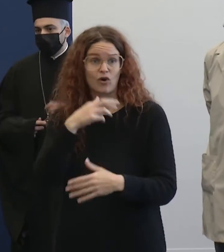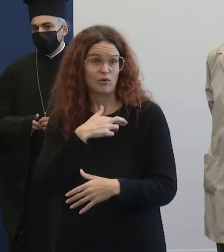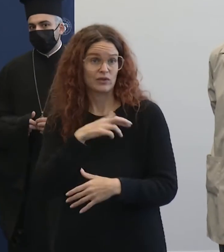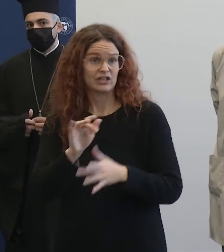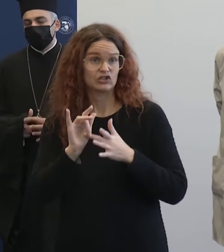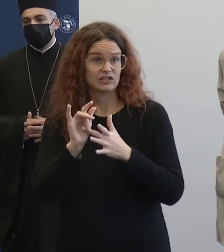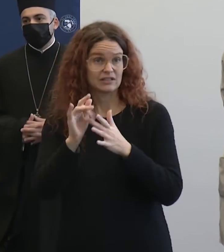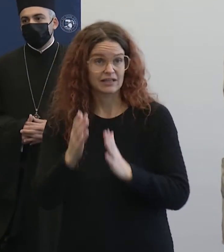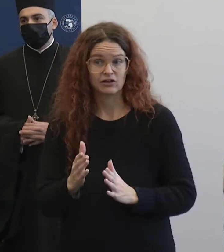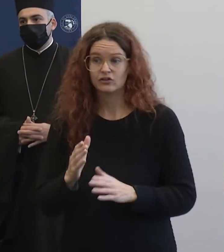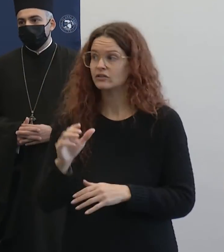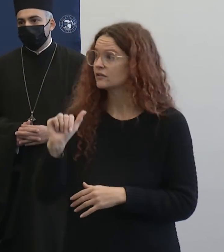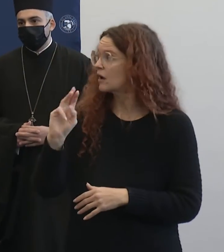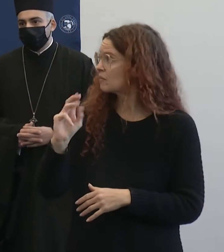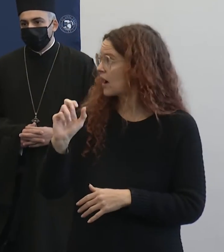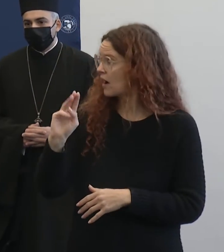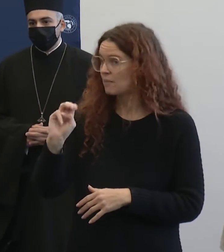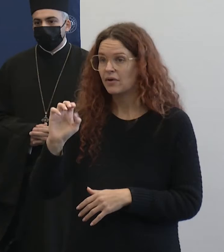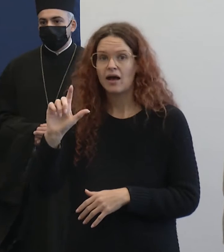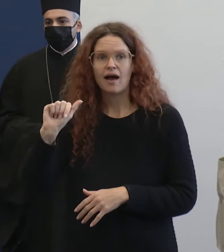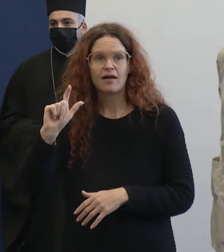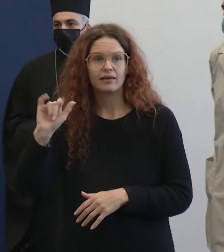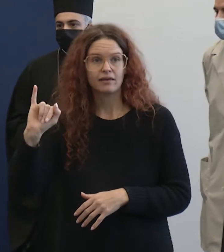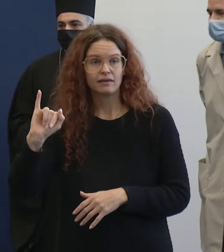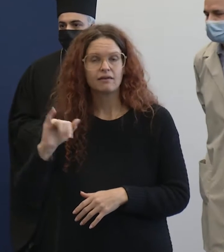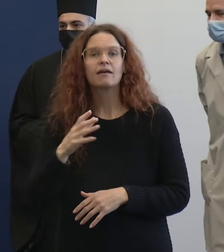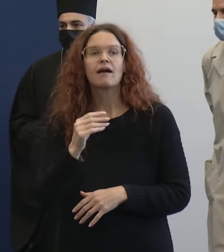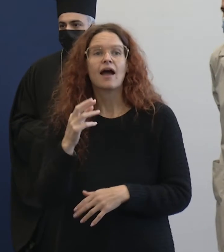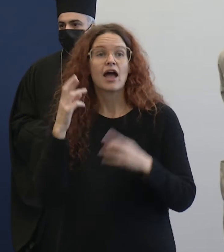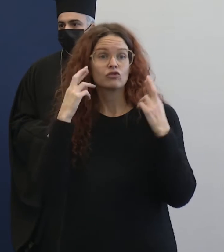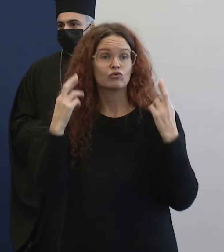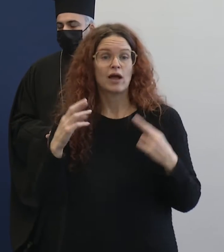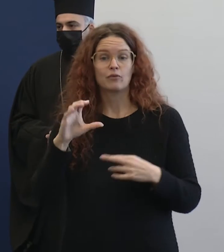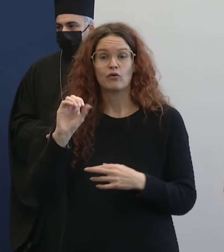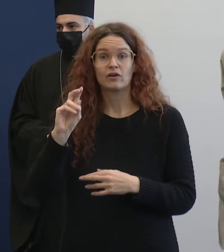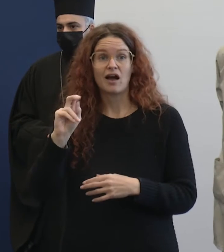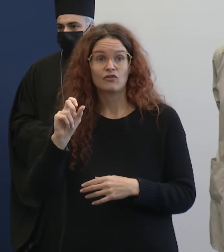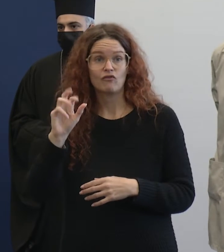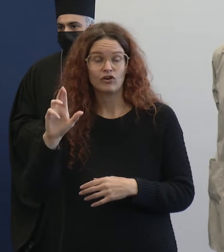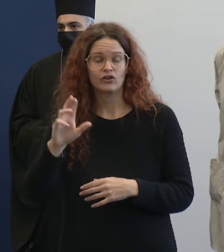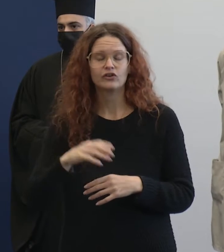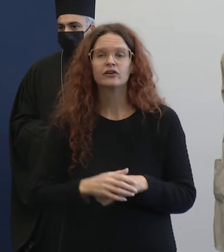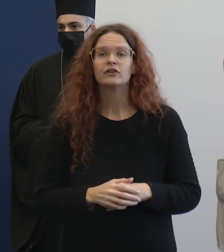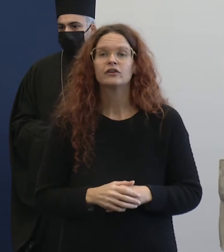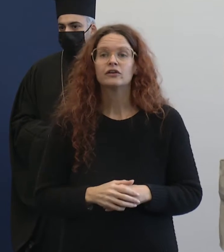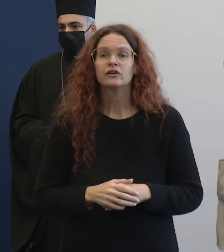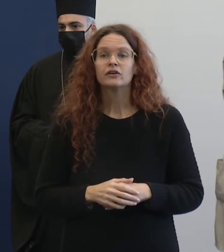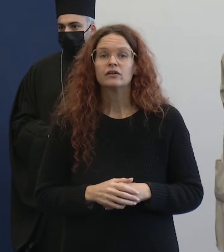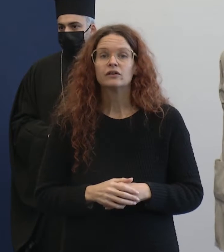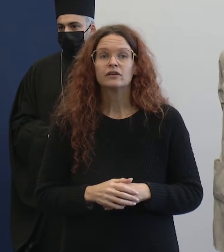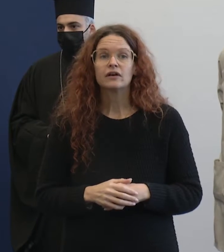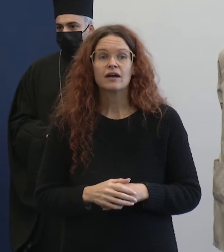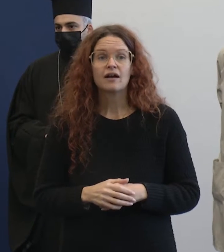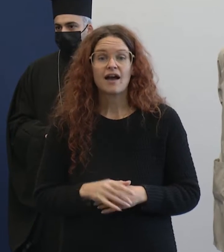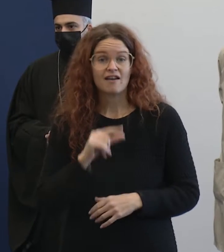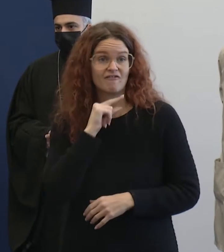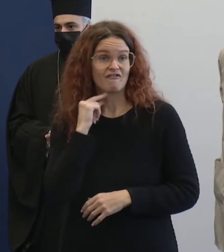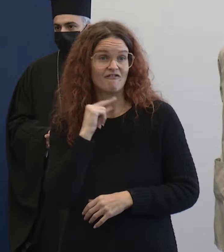leaders, Imam Ali, and to Rabbi Conover, and to